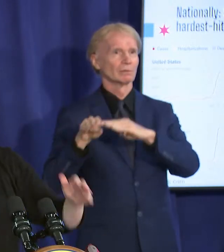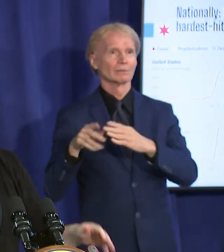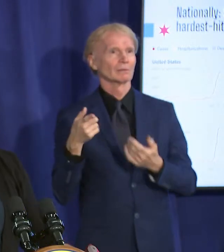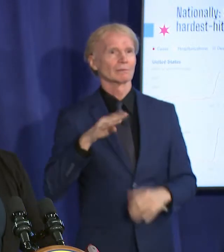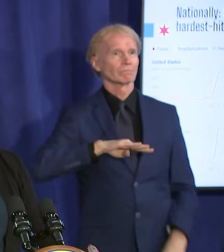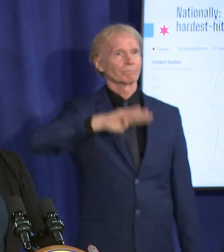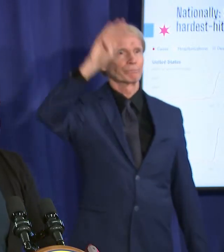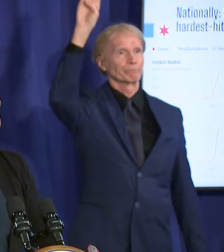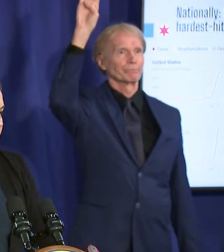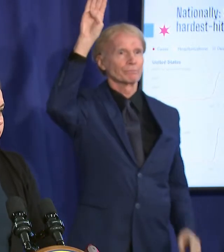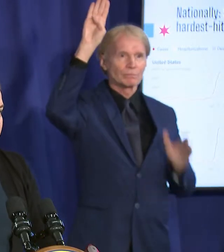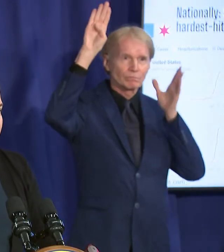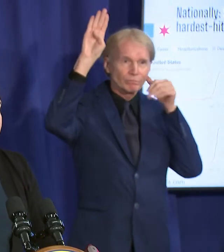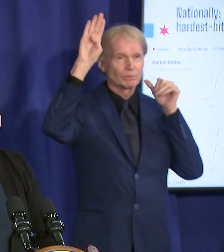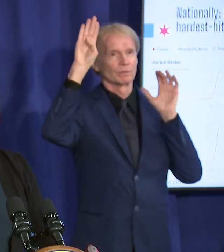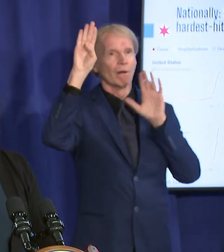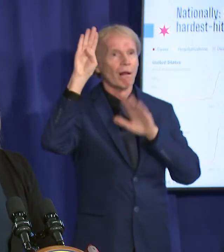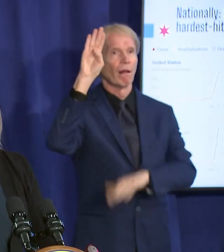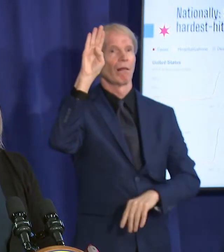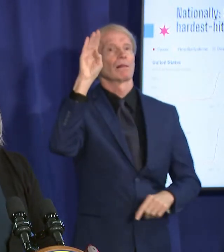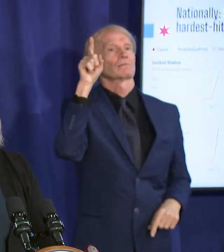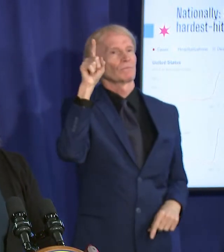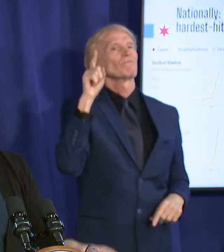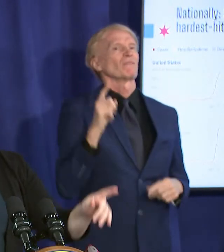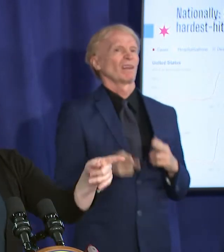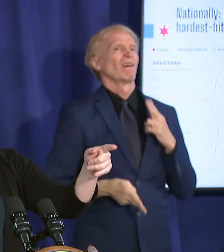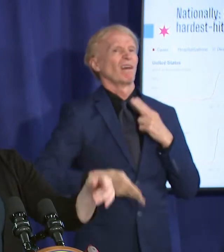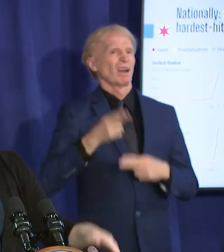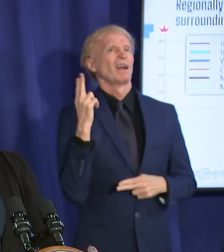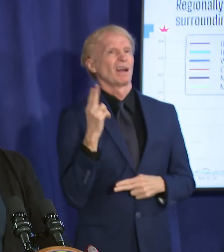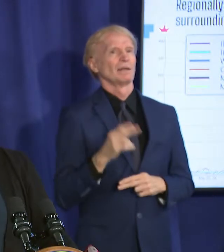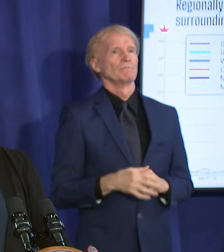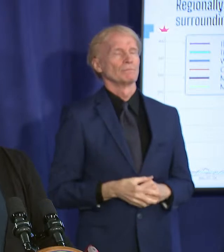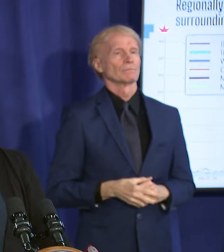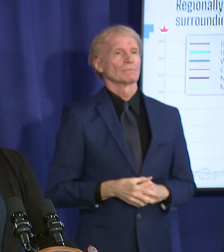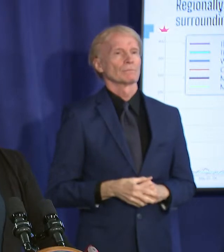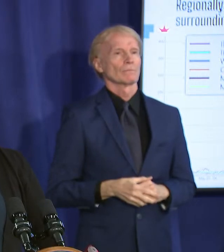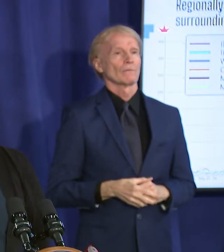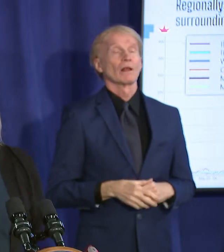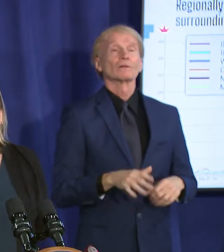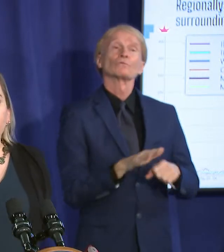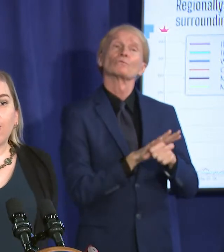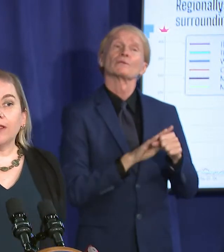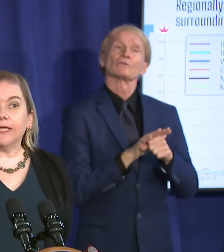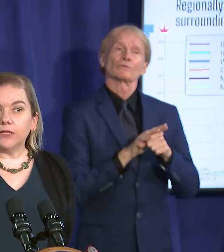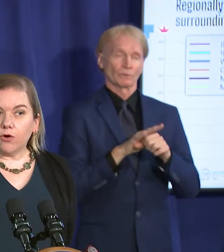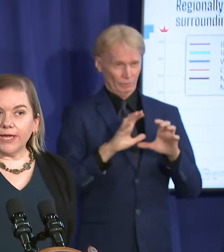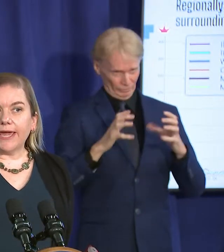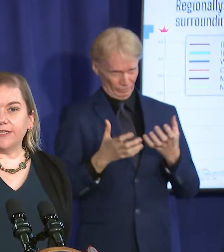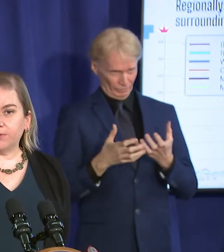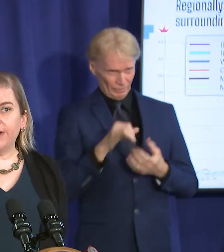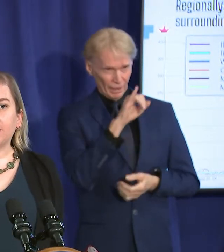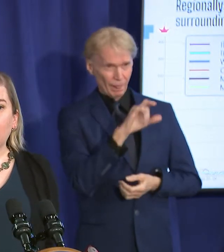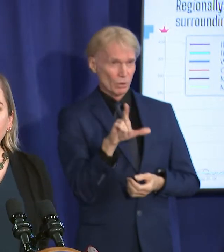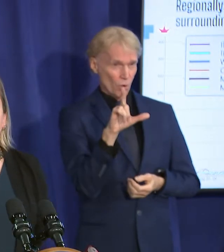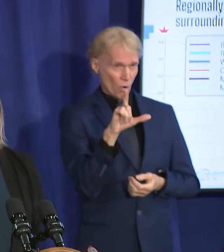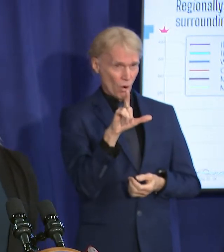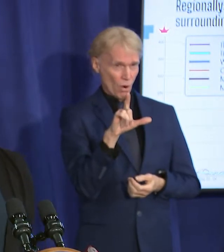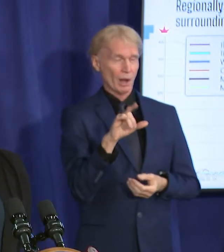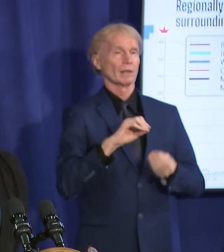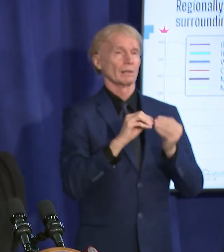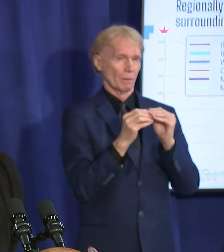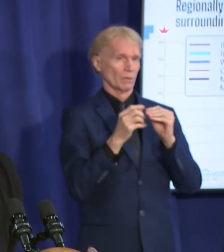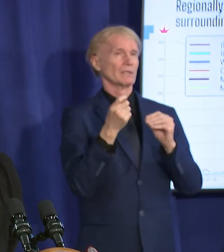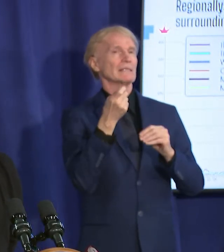of the very highest case counts in the country right now, very much on the way up. And then regionally, while Illinois case rates are on